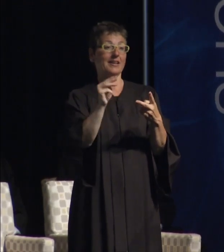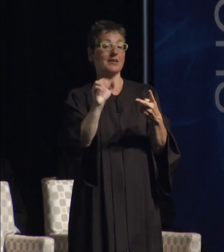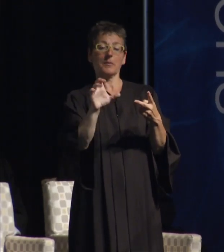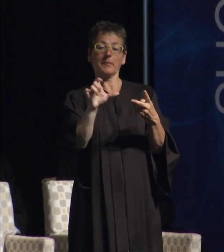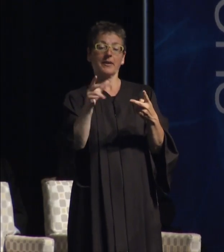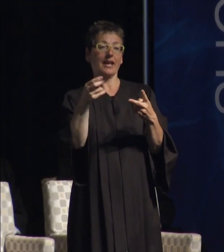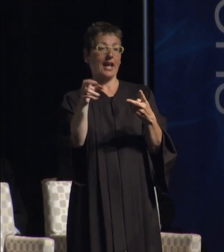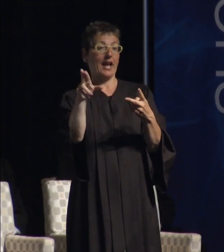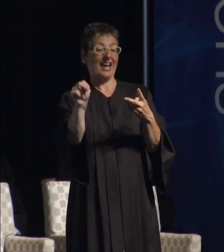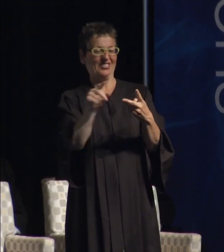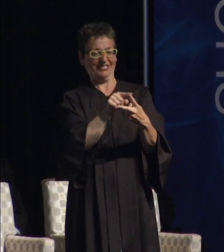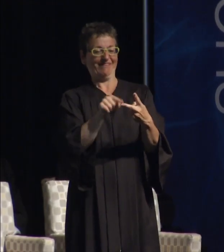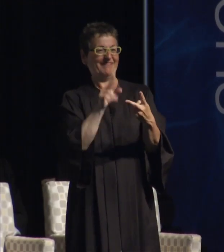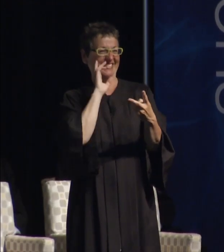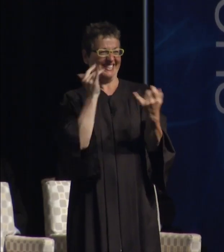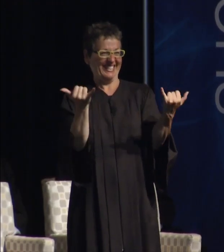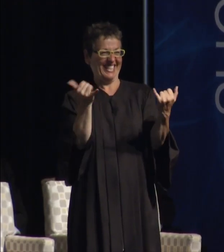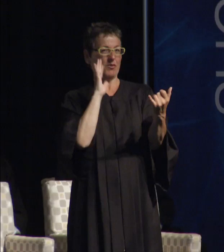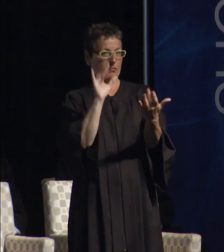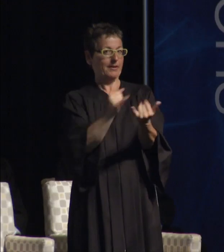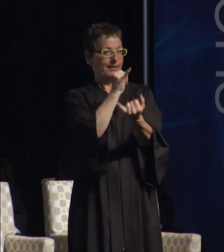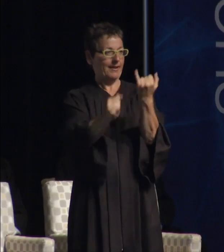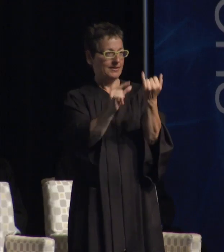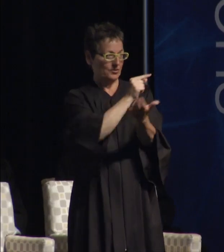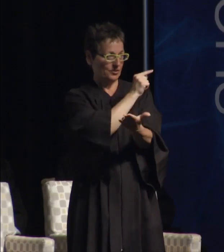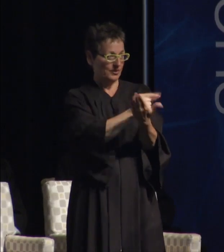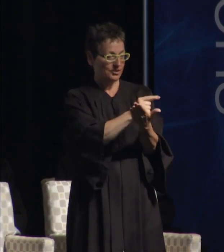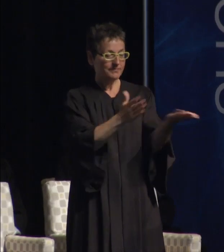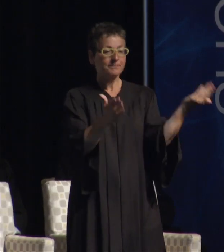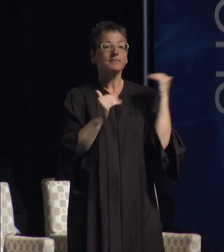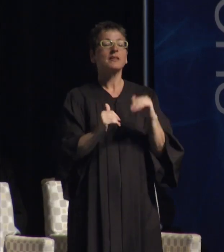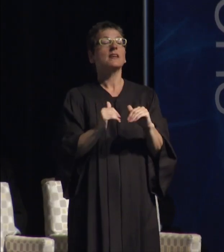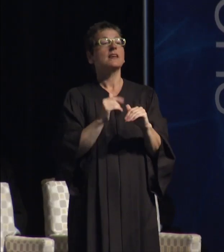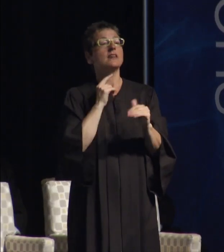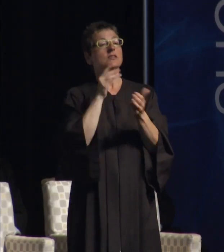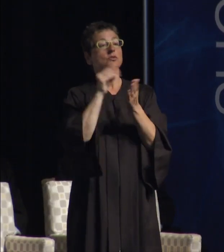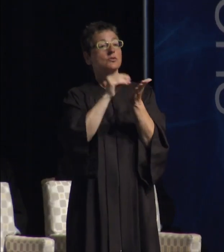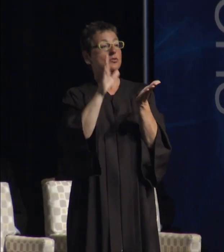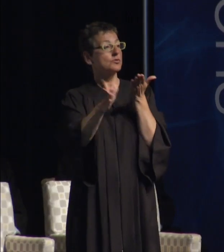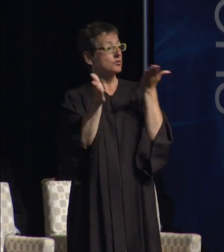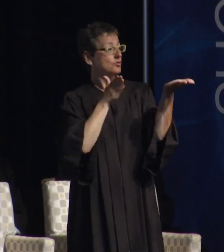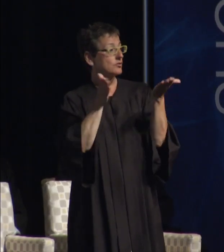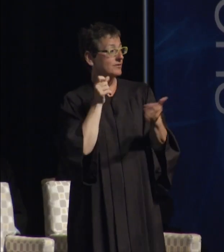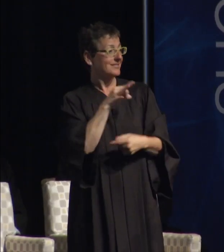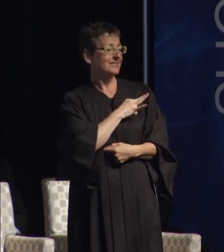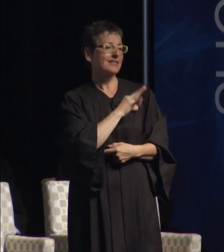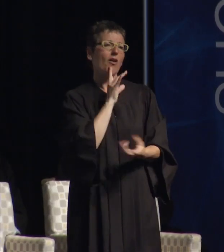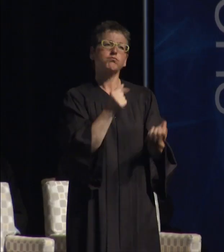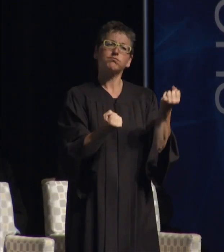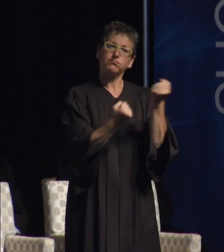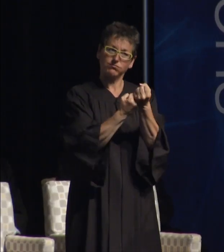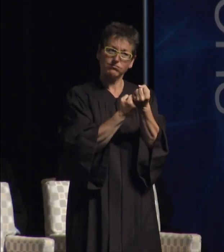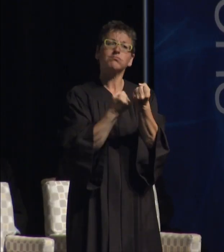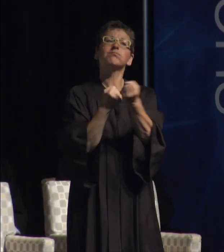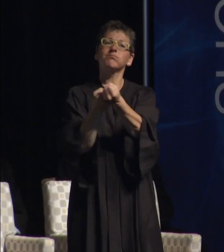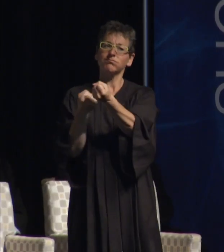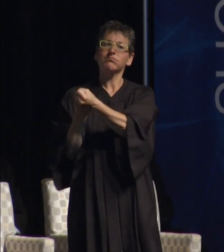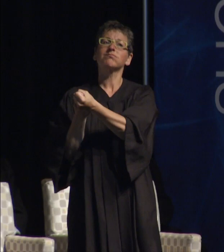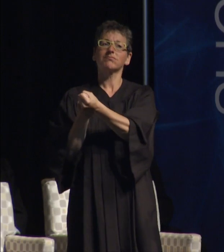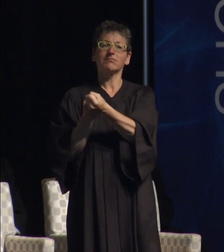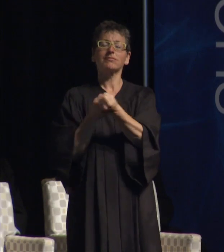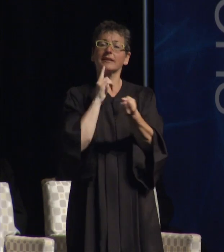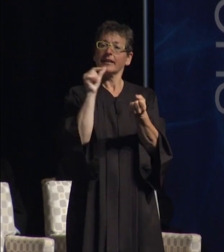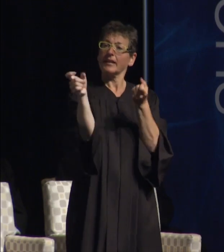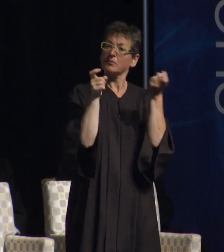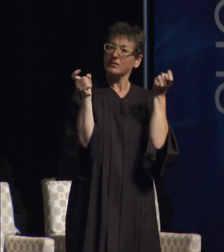convocation, the student services staff who provide excellent support and guidance, our administrative